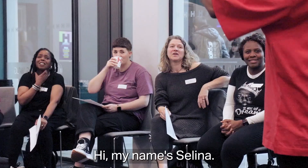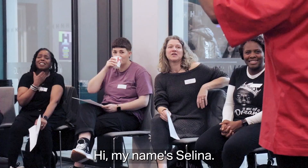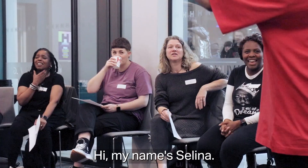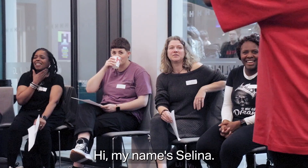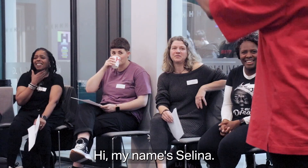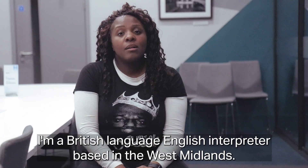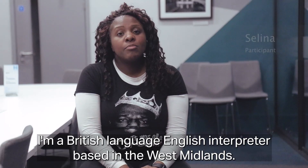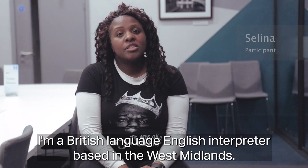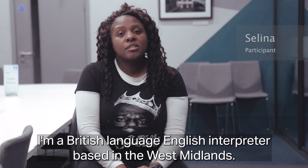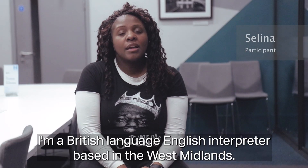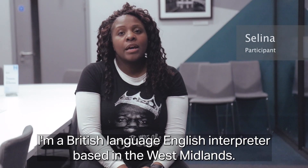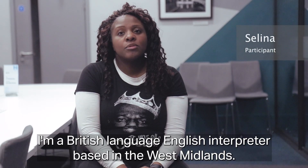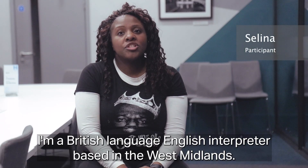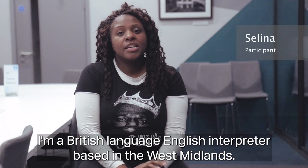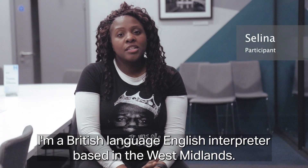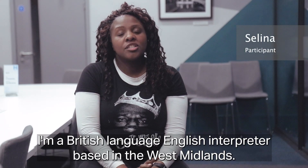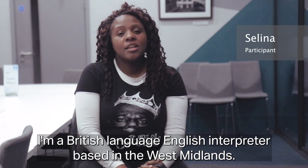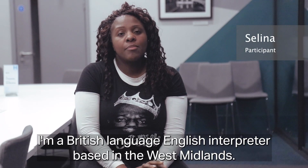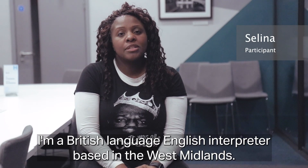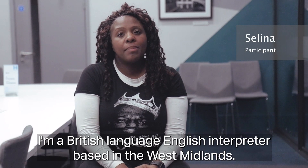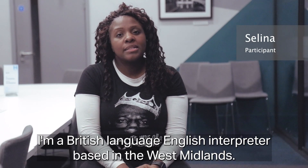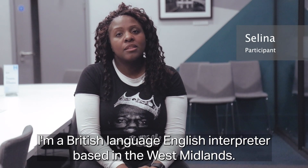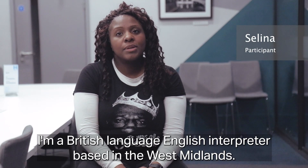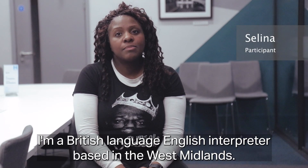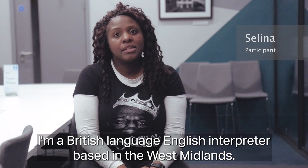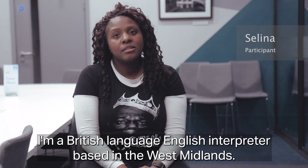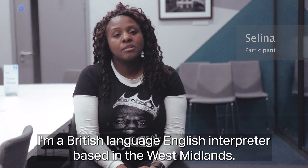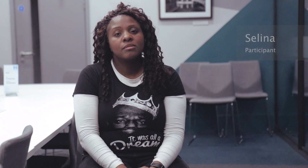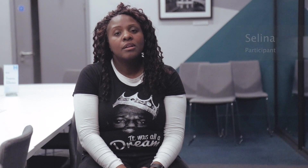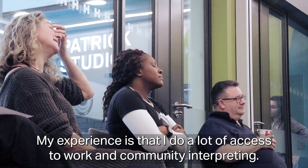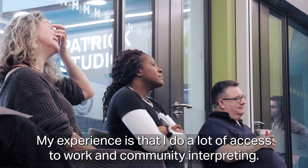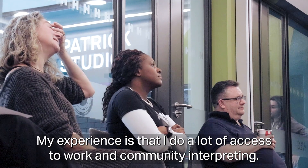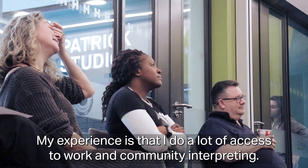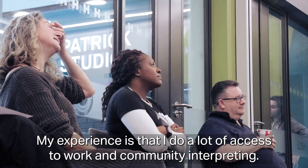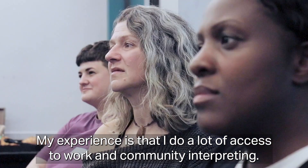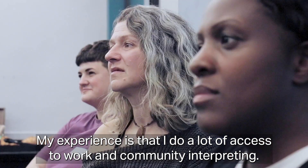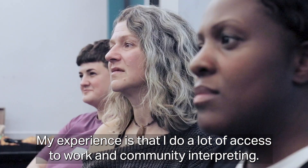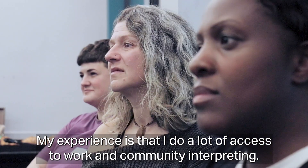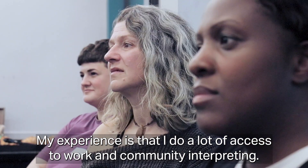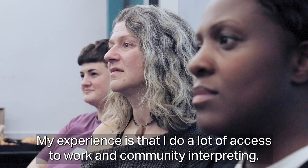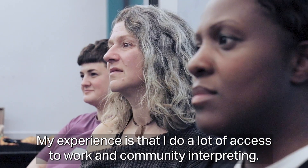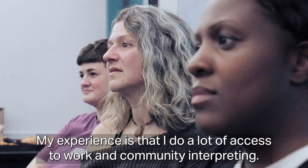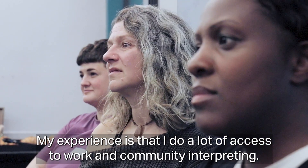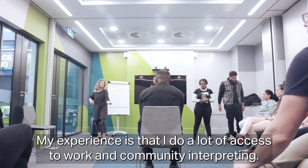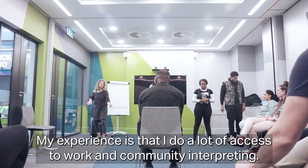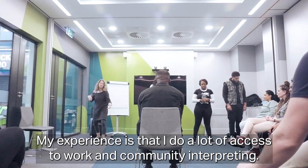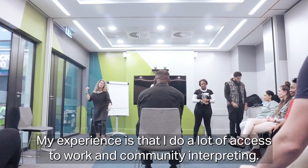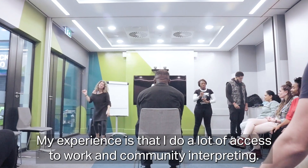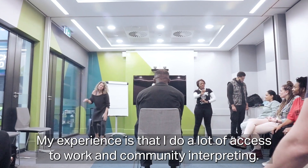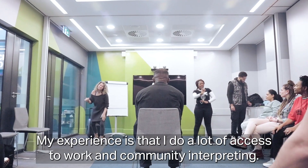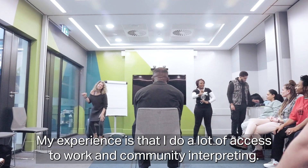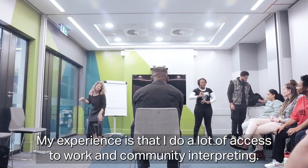Hi, my name's Selena. I'm a British Sign Language English interpreter based in the West Midlands. My experience is I do a lot of access to